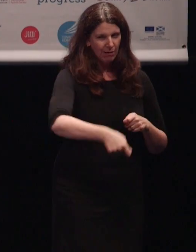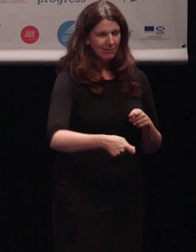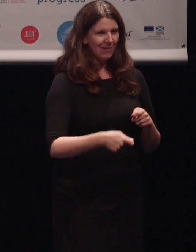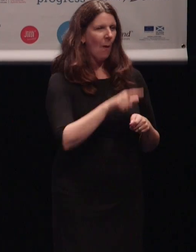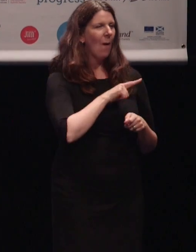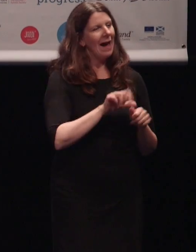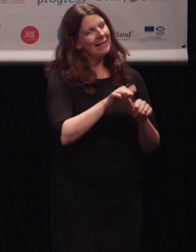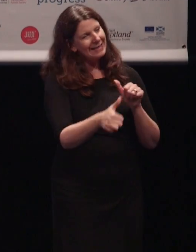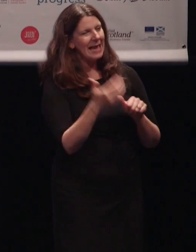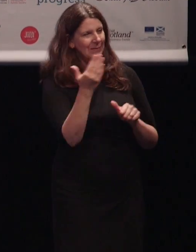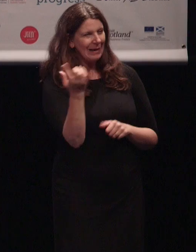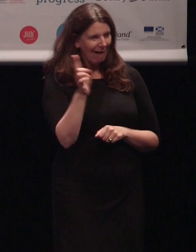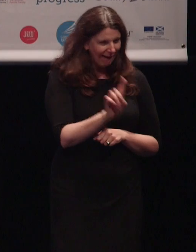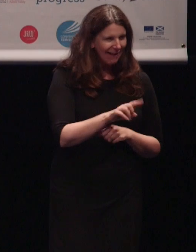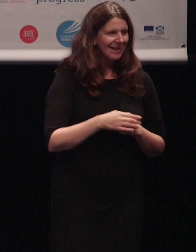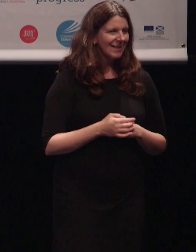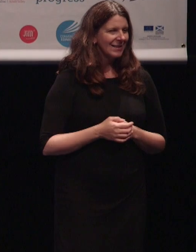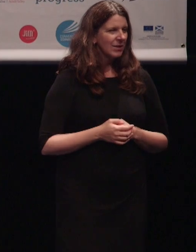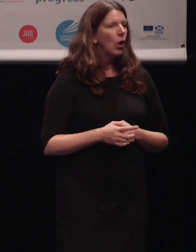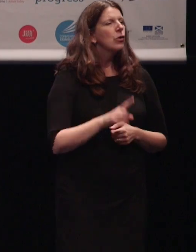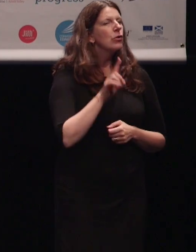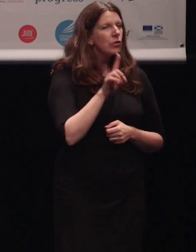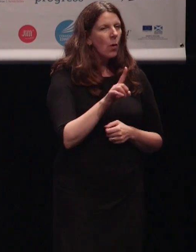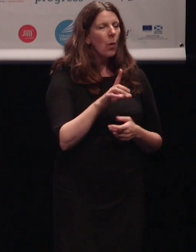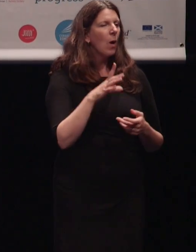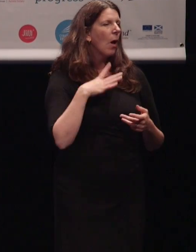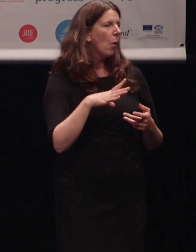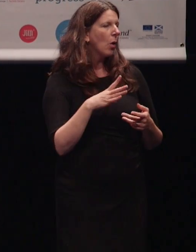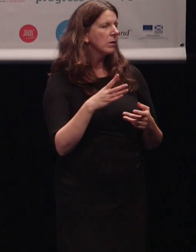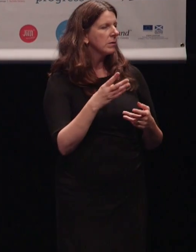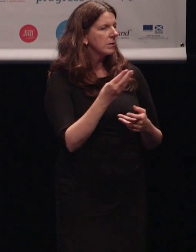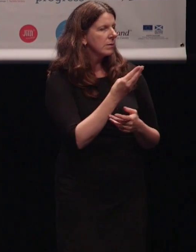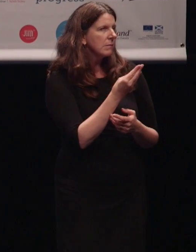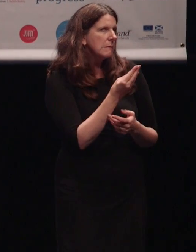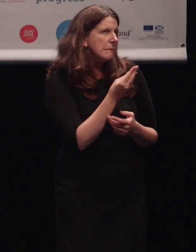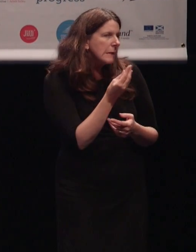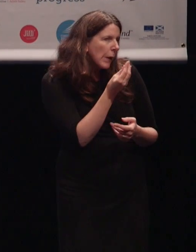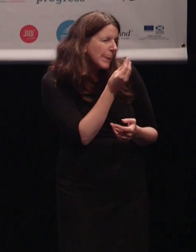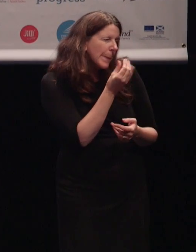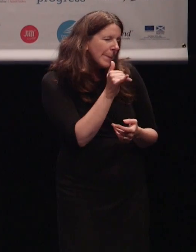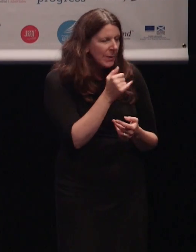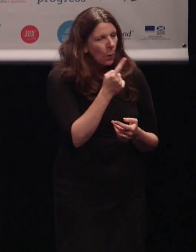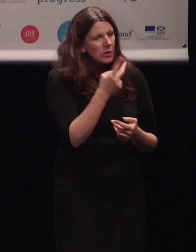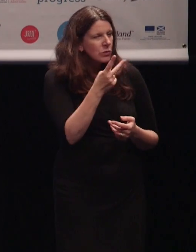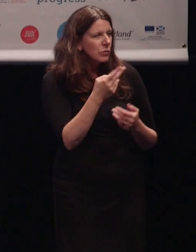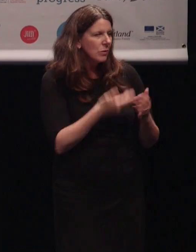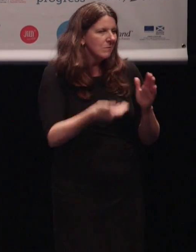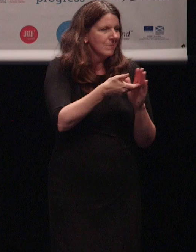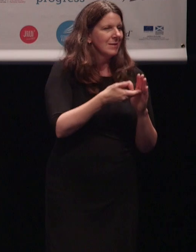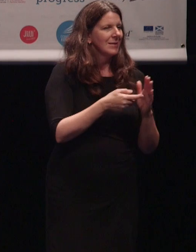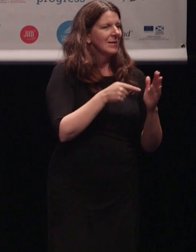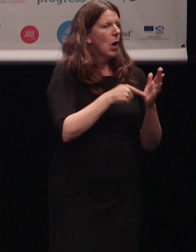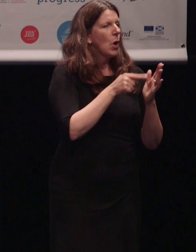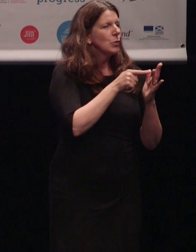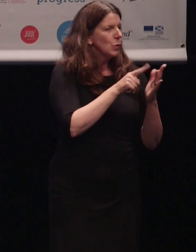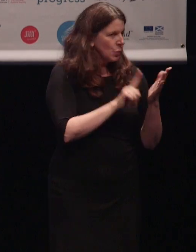next speaker. So I just want to give you maybe a couple of other tools. I think one tool that I